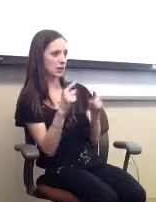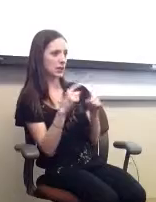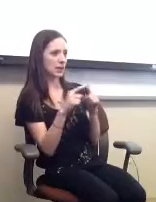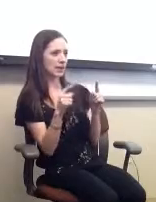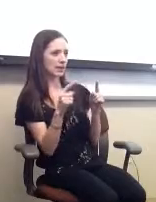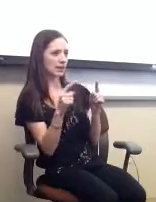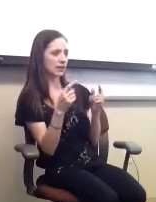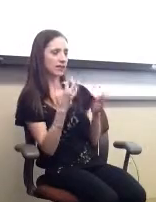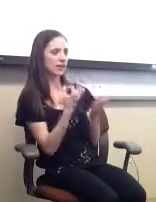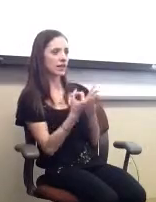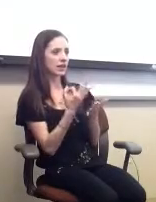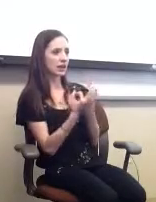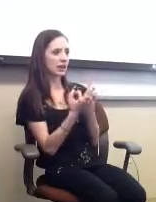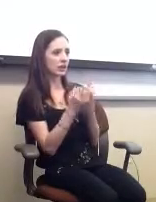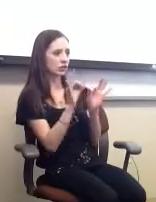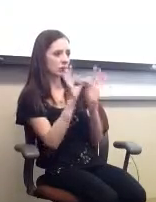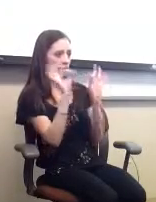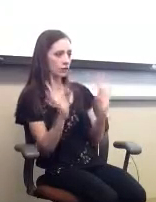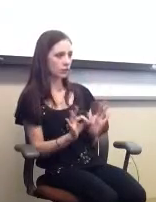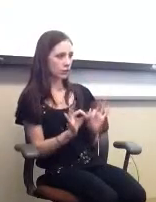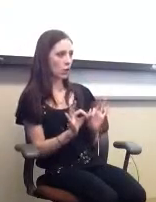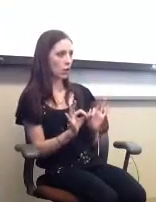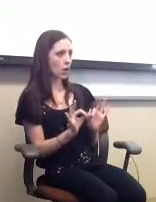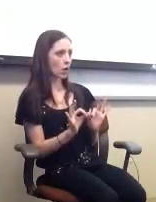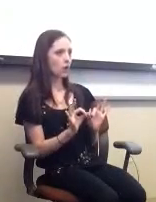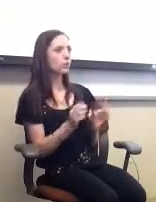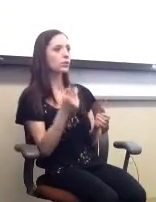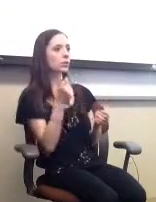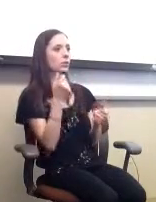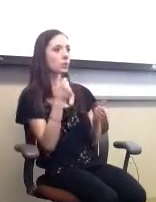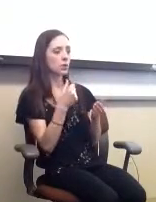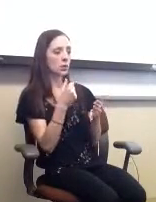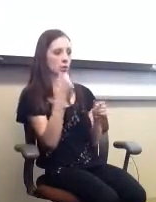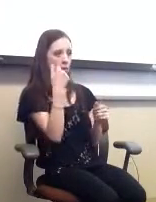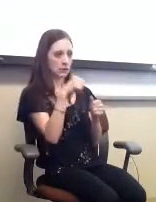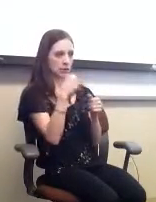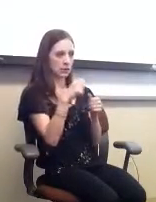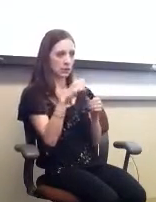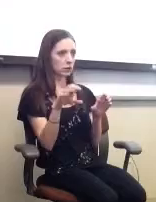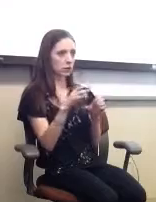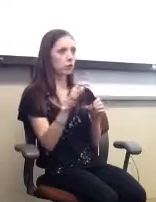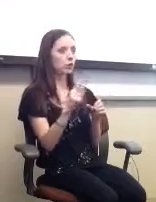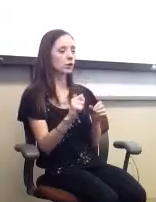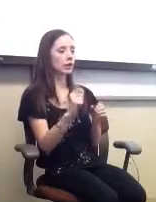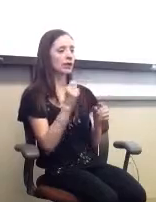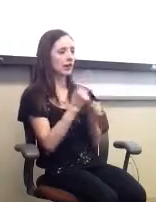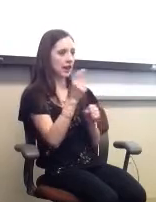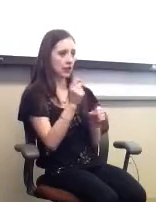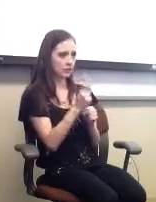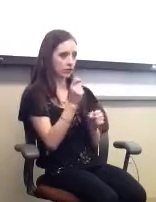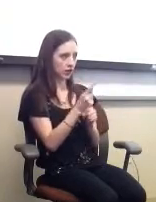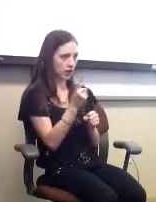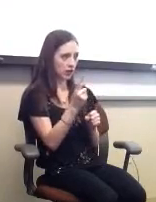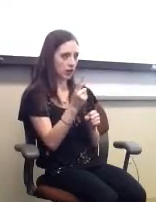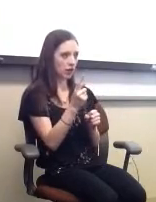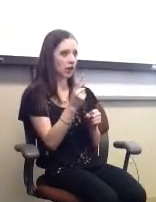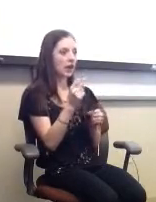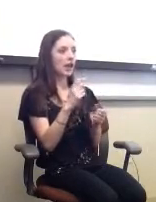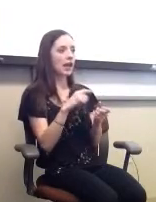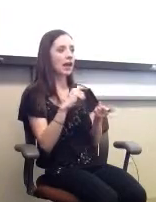you're doing it every year with the annual review. And then, as often as their financial circumstances are changing, then do it more